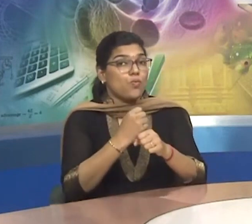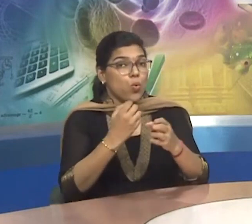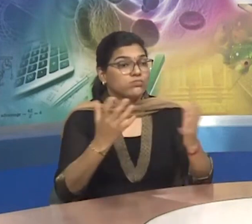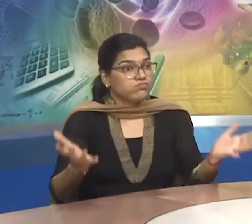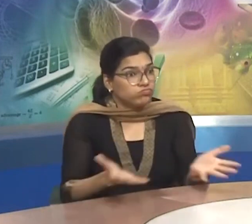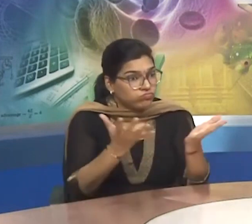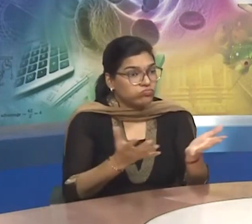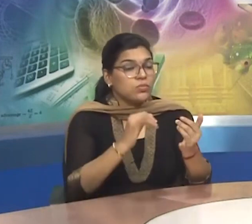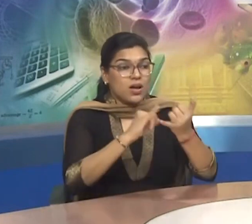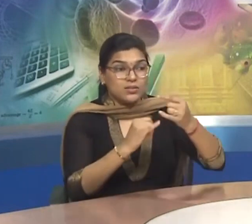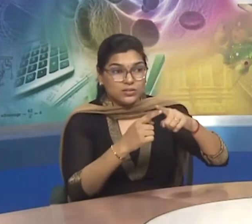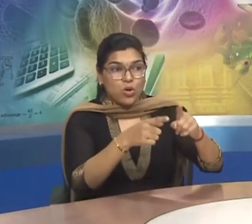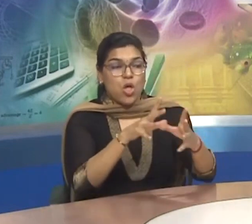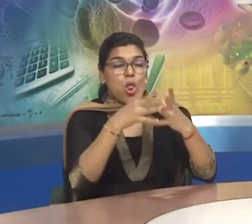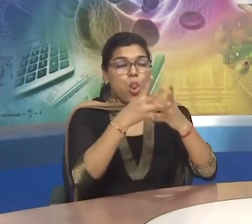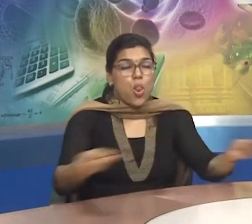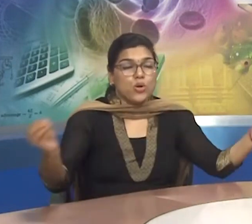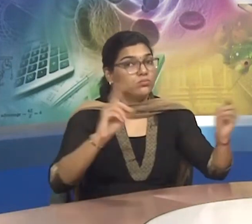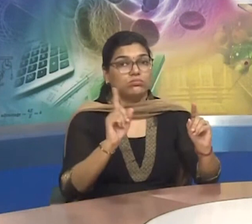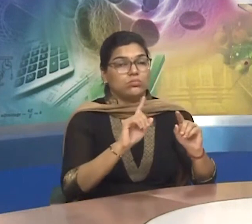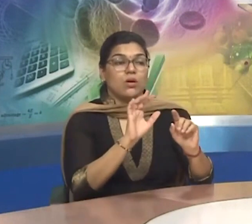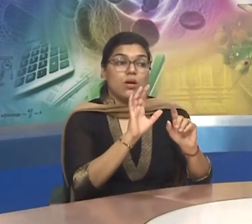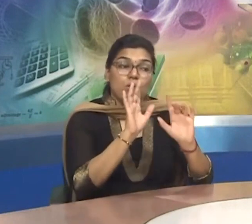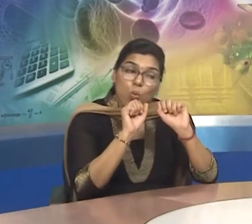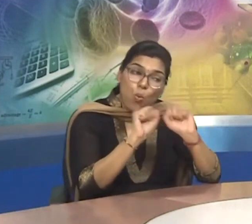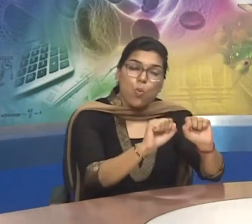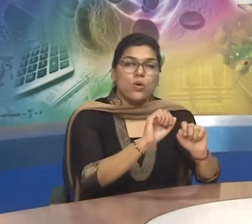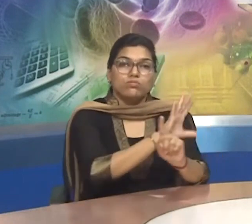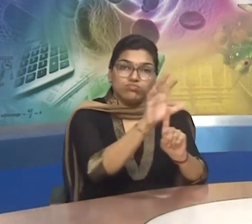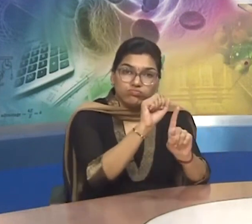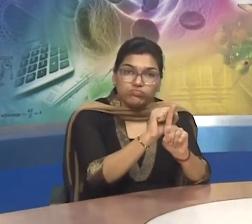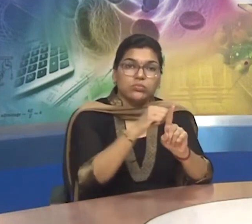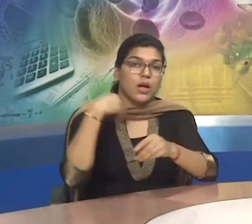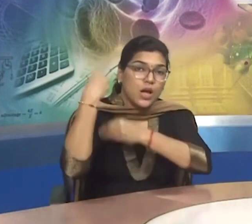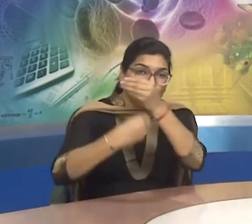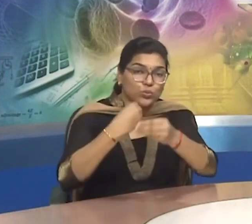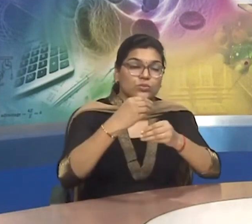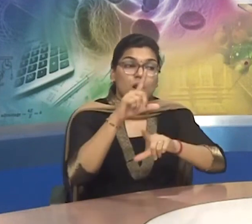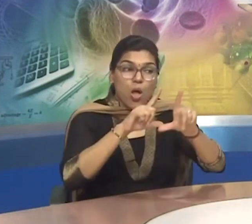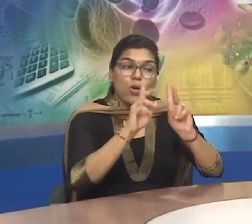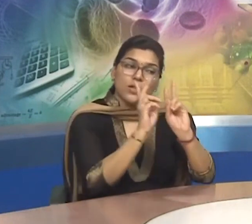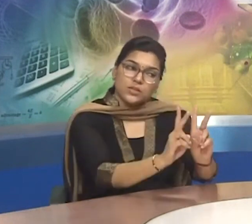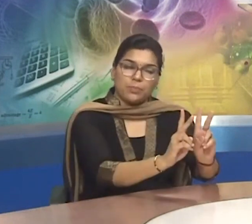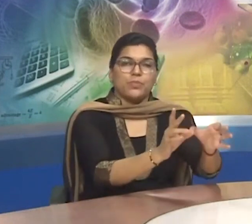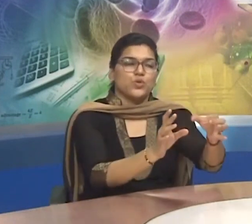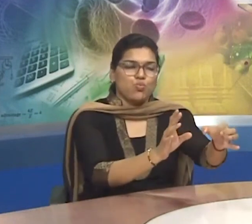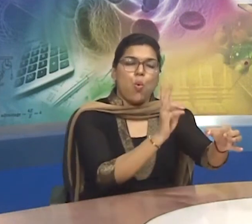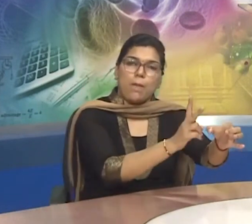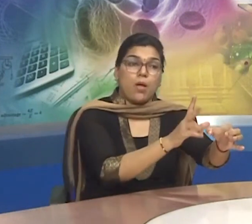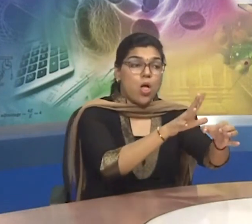safeguards as are envisaged here, and this seems justified to protect